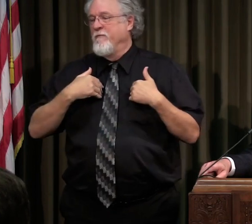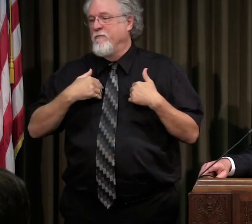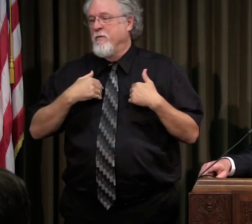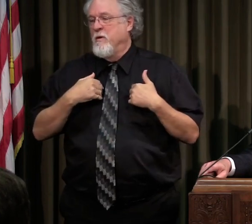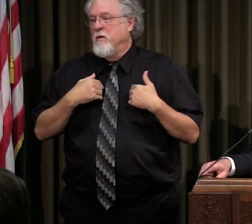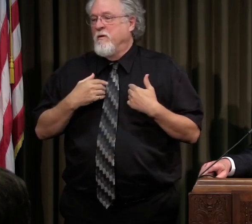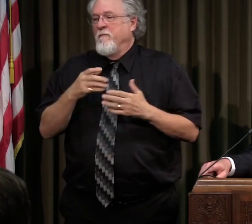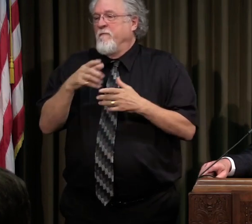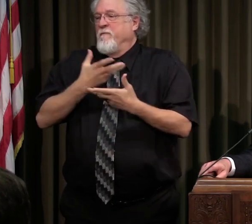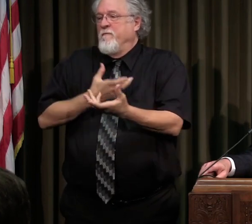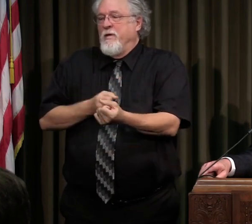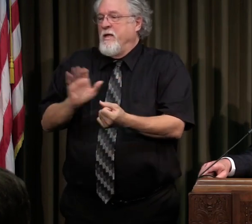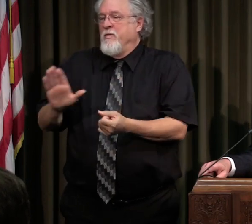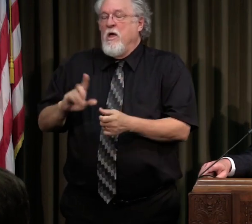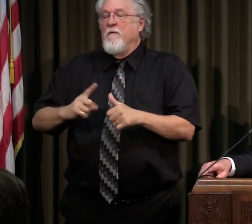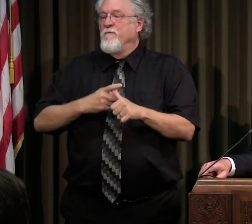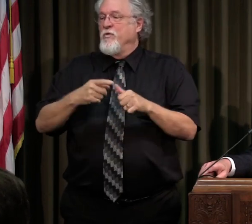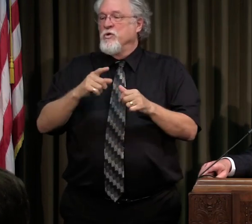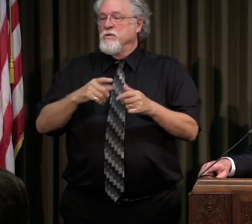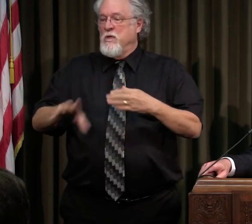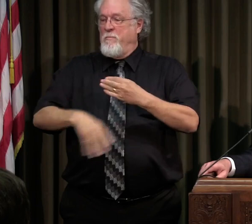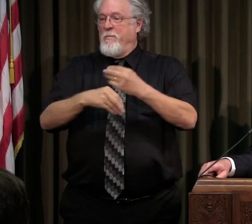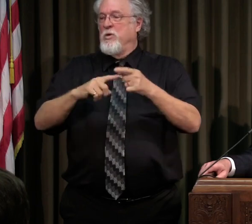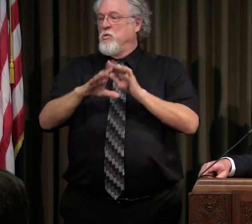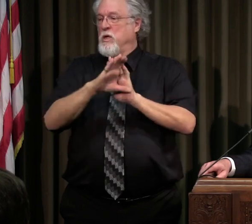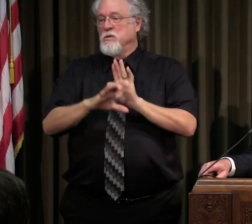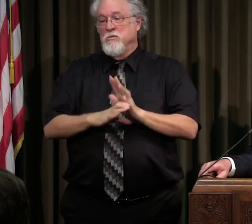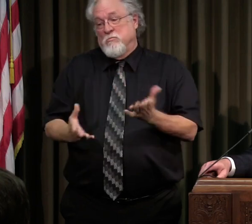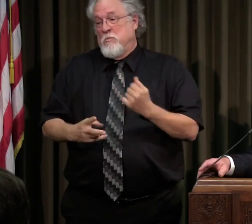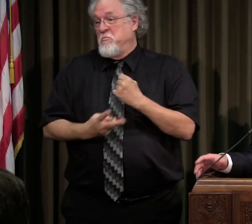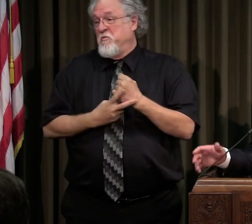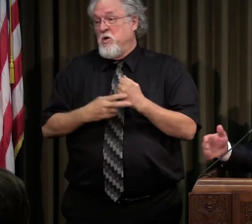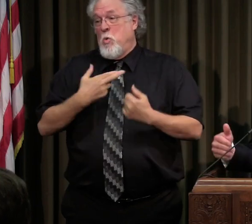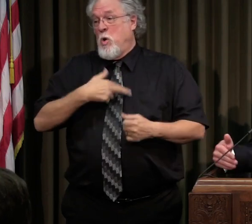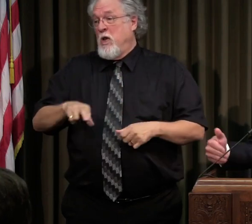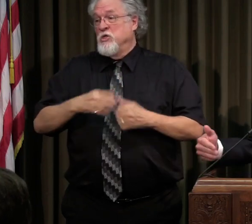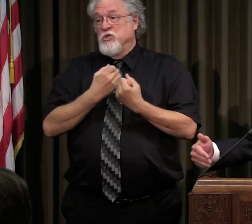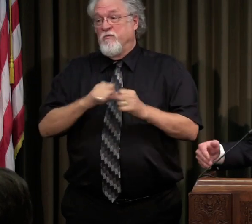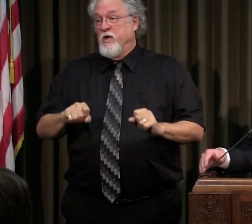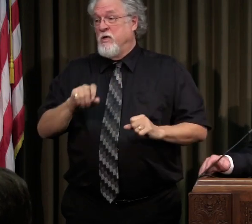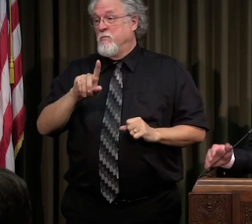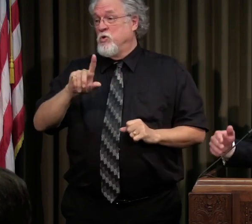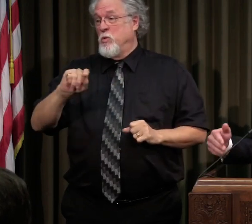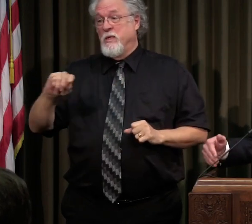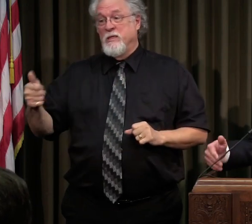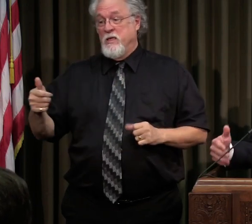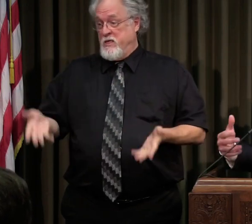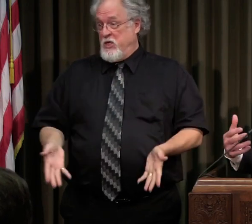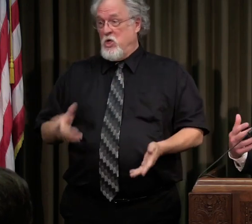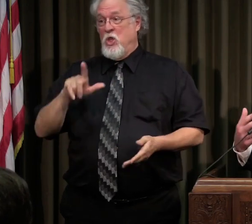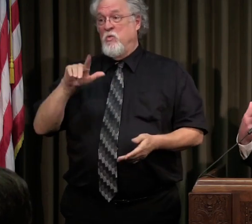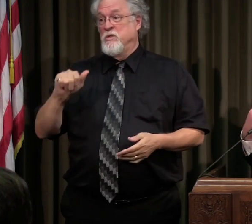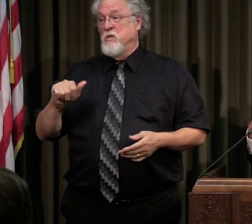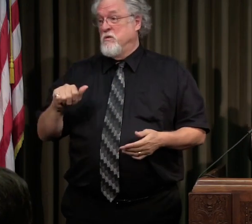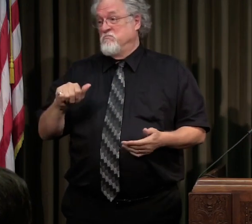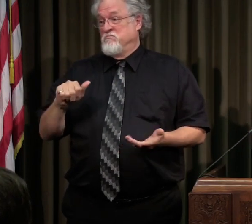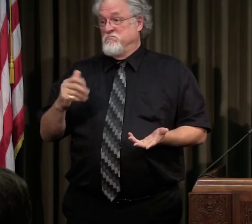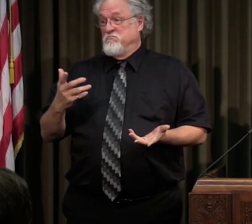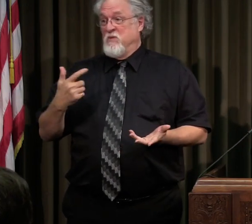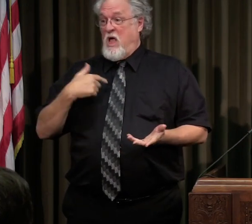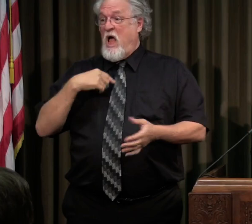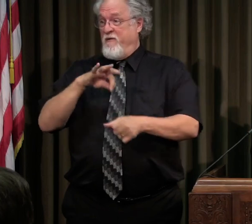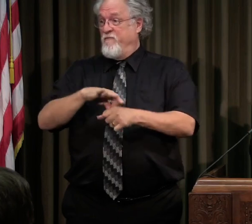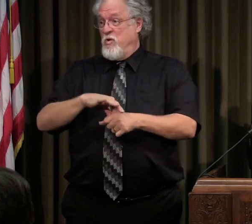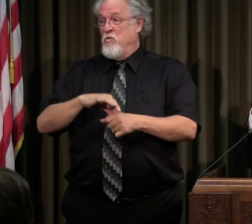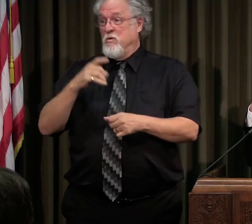First Amendment to the Constitution makes that clear, and the Preservation of Religious Freedom Act in 2010 here in Louisiana that I